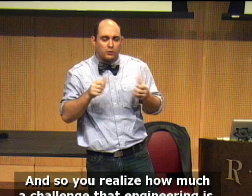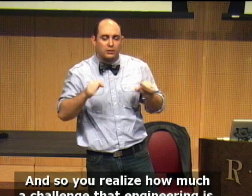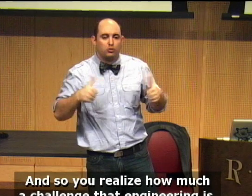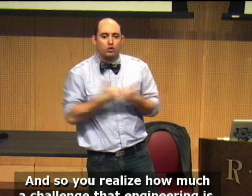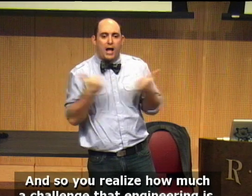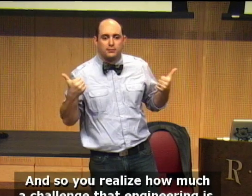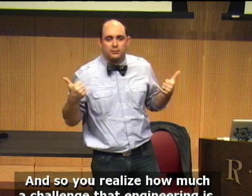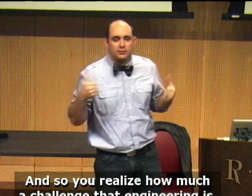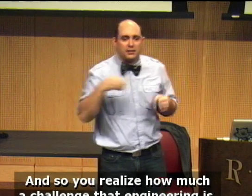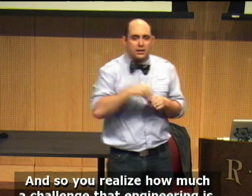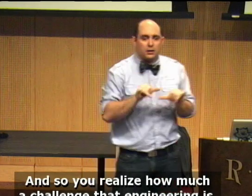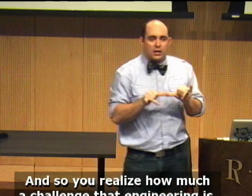that engineering is.